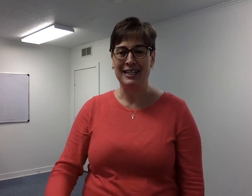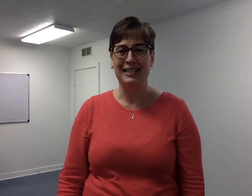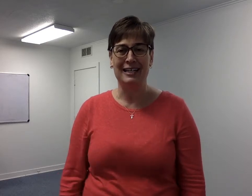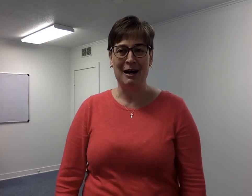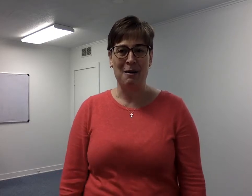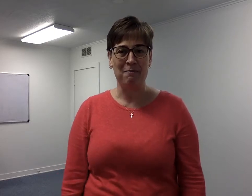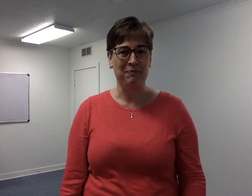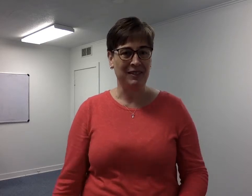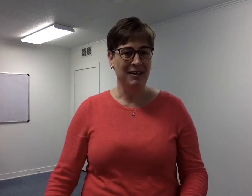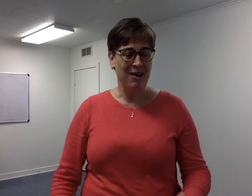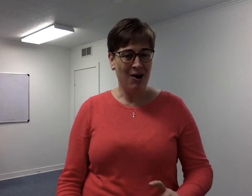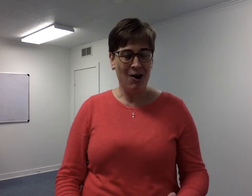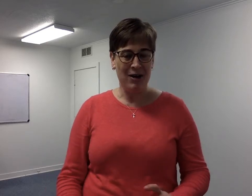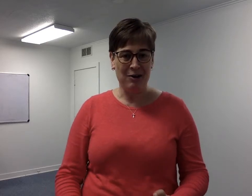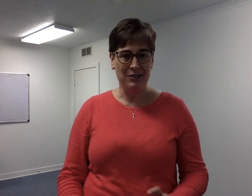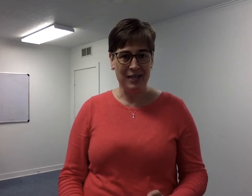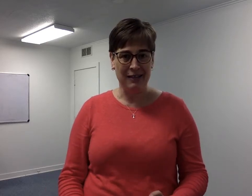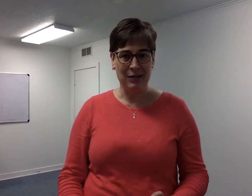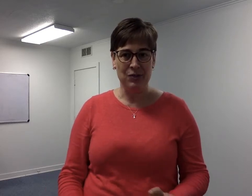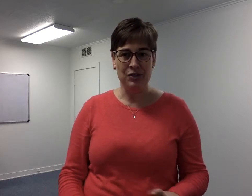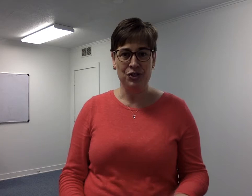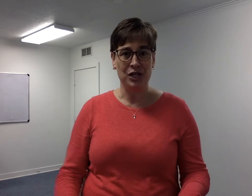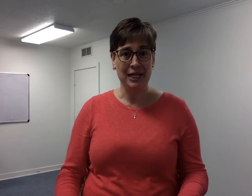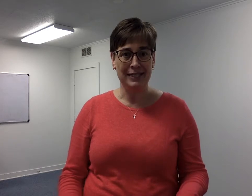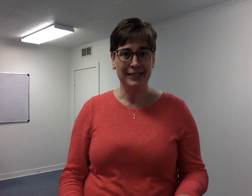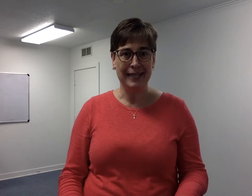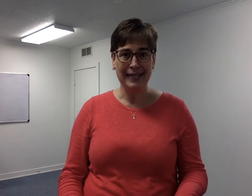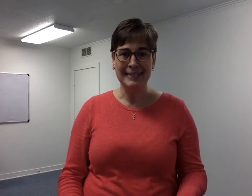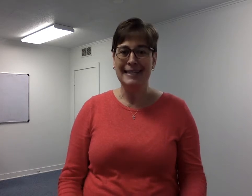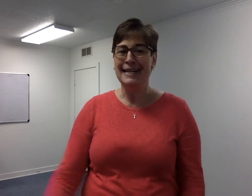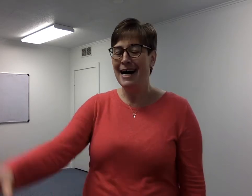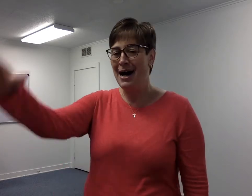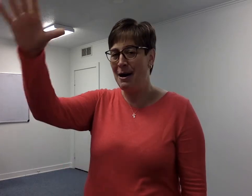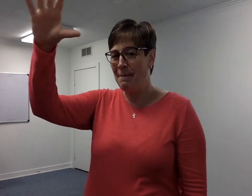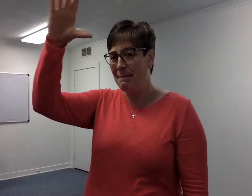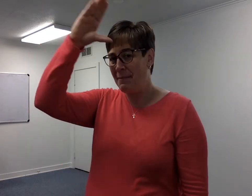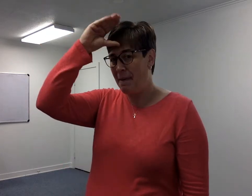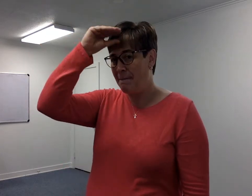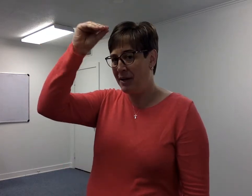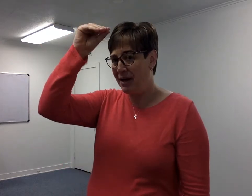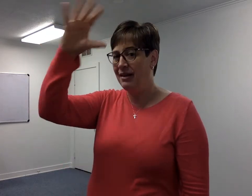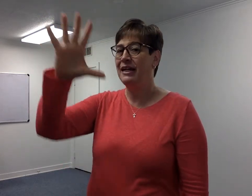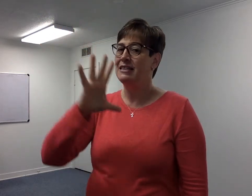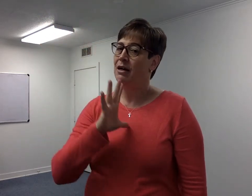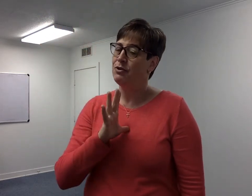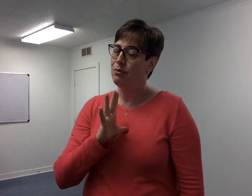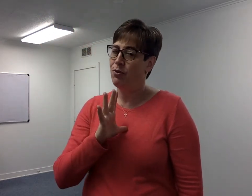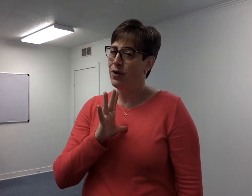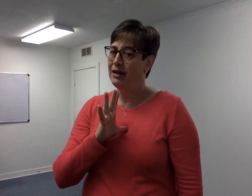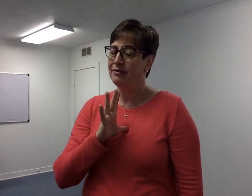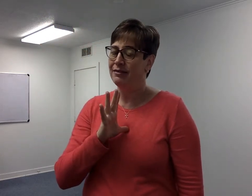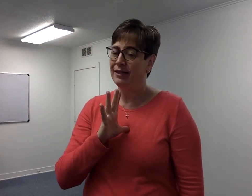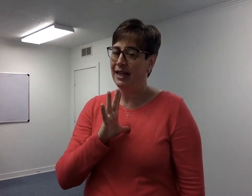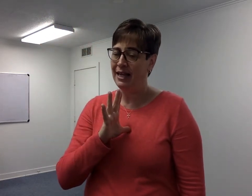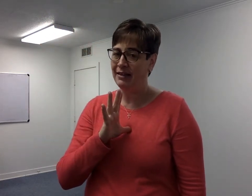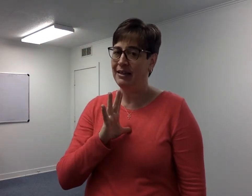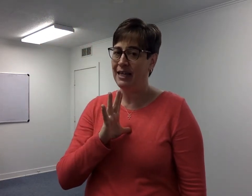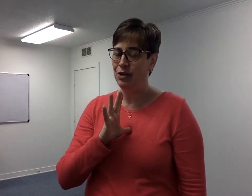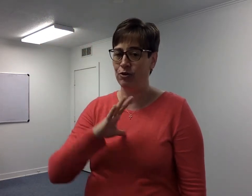in on our sign language sheets yet. But like I said, I would do boy and here. It